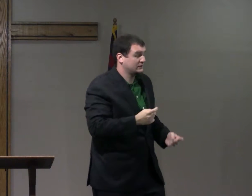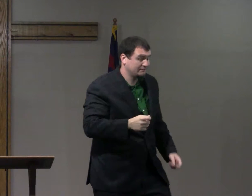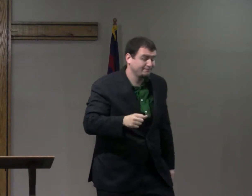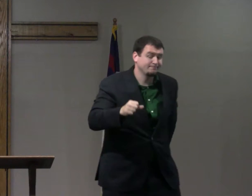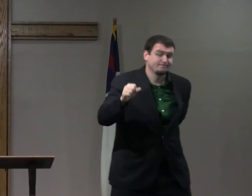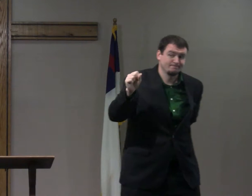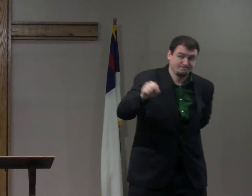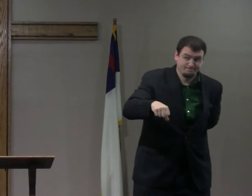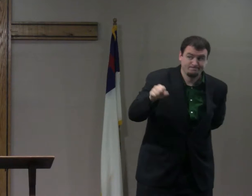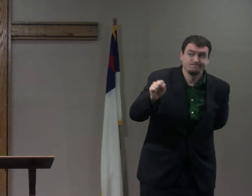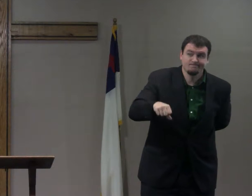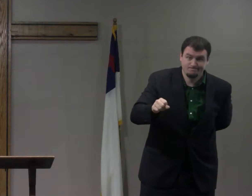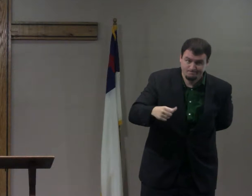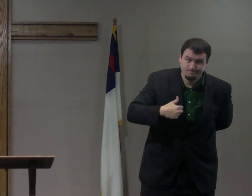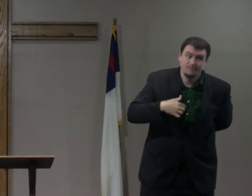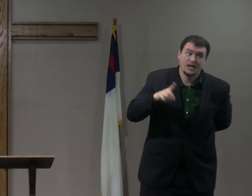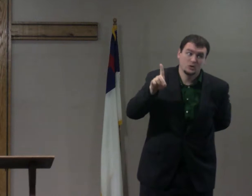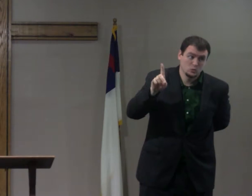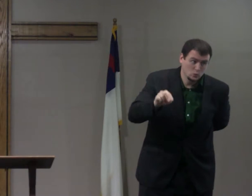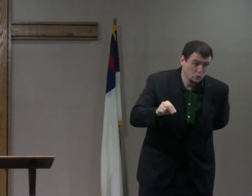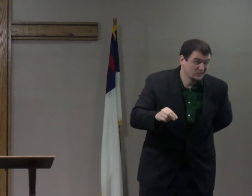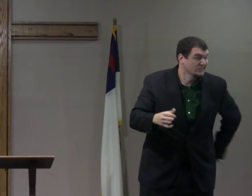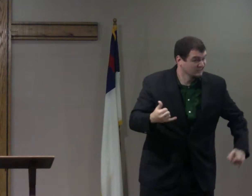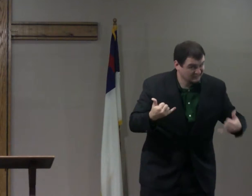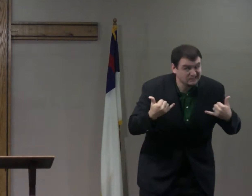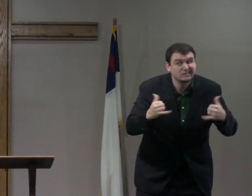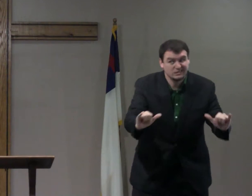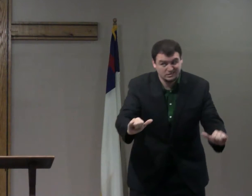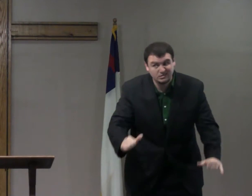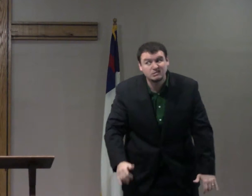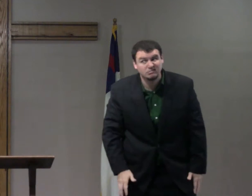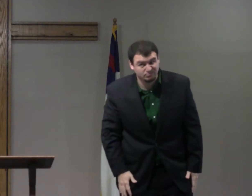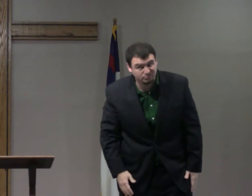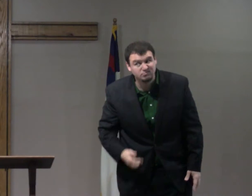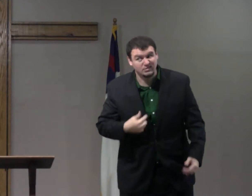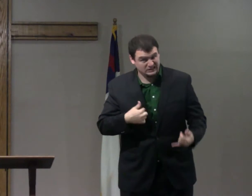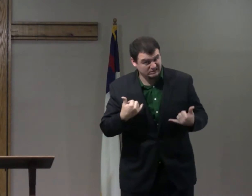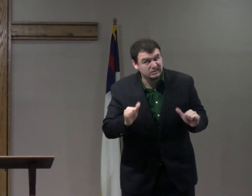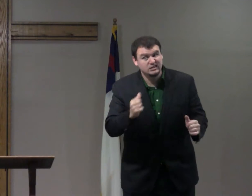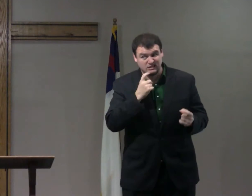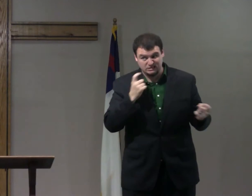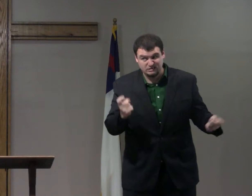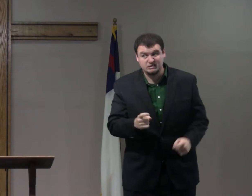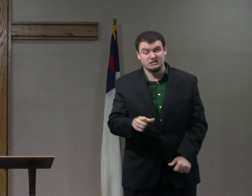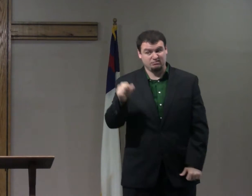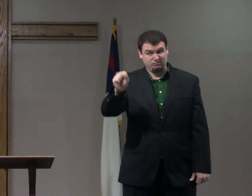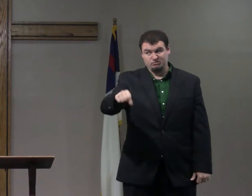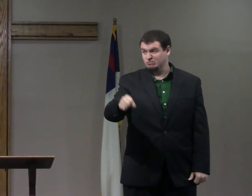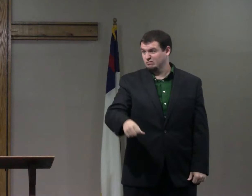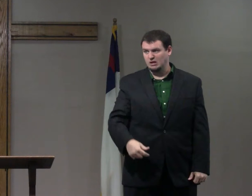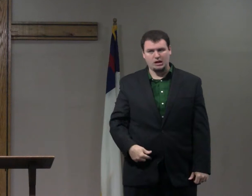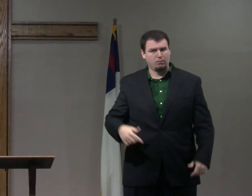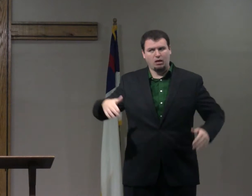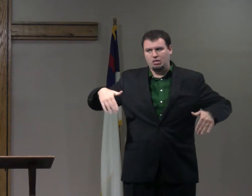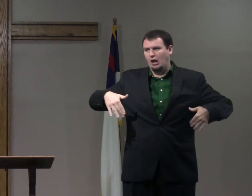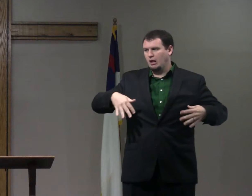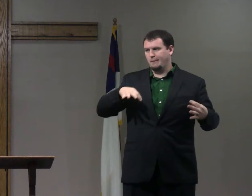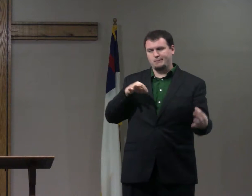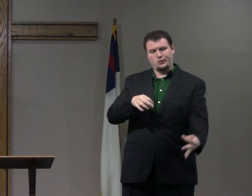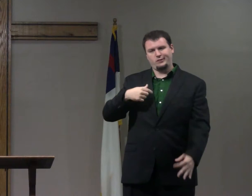Oh, Pastor Mark, you sin? Oh, yes, I do. And I still do. I still have sin.